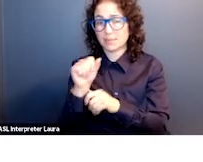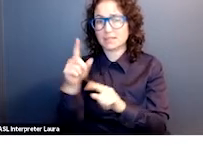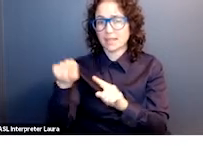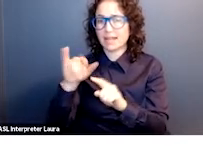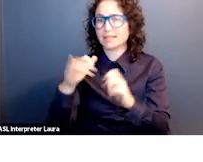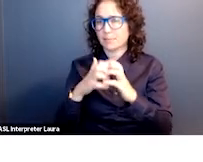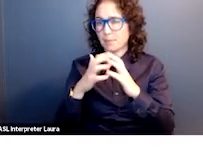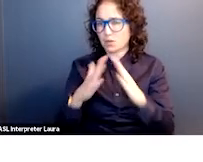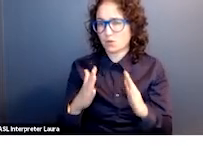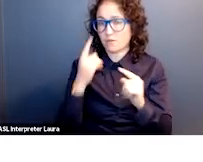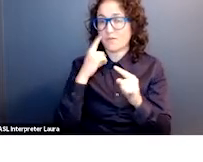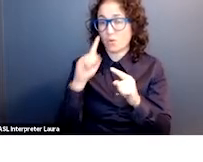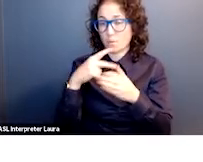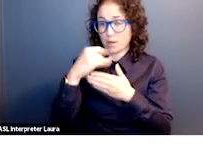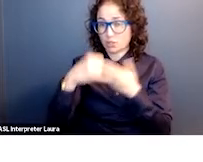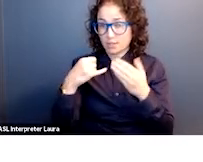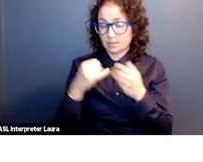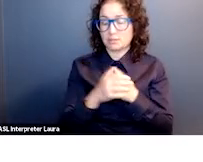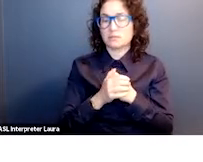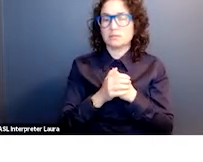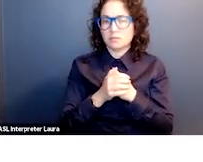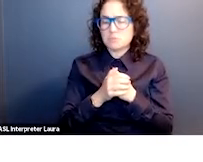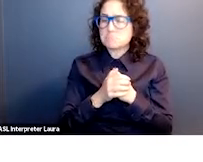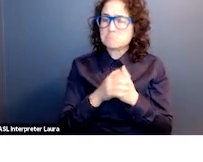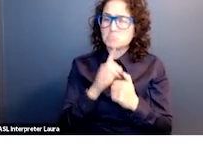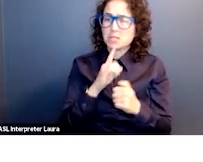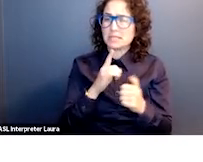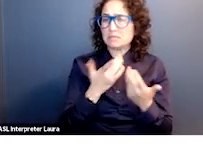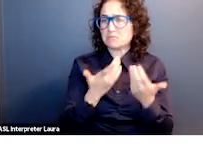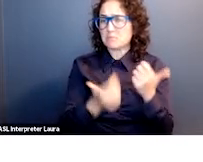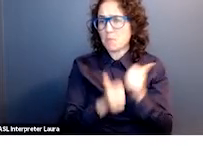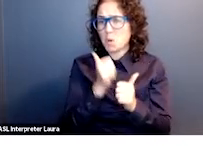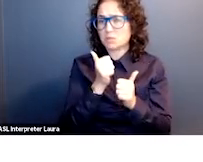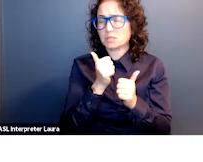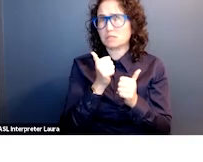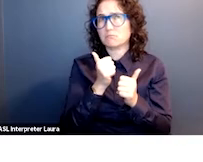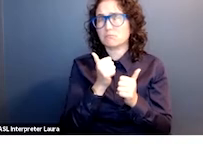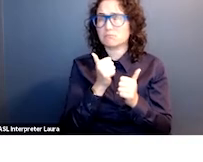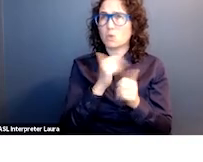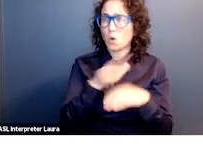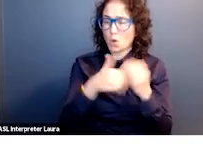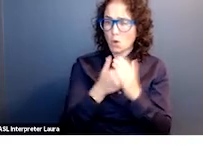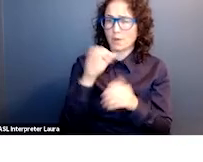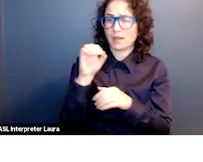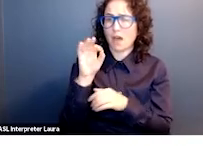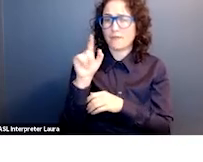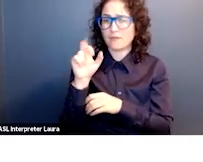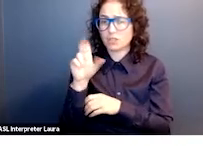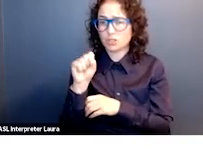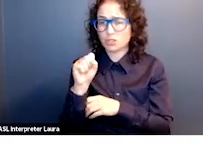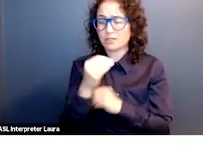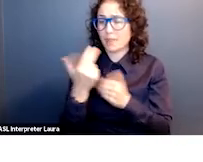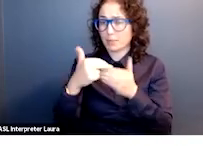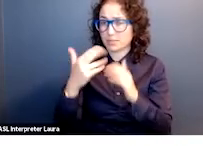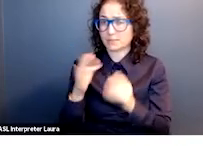the project. So mostly all the officers and also the